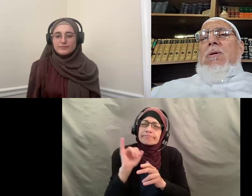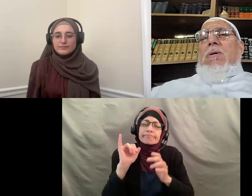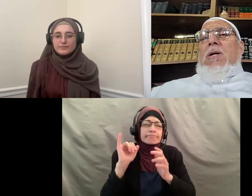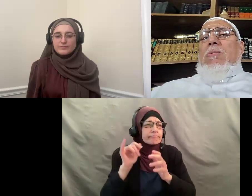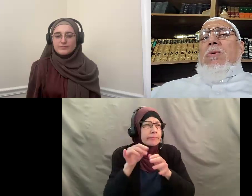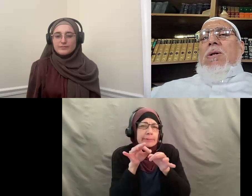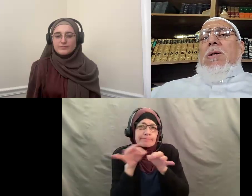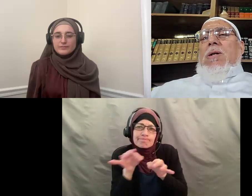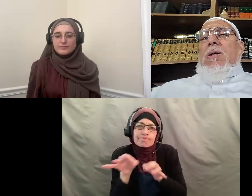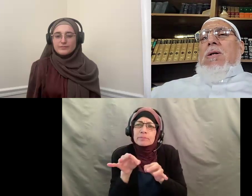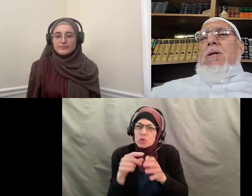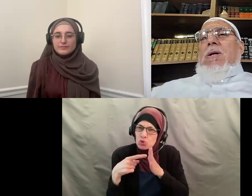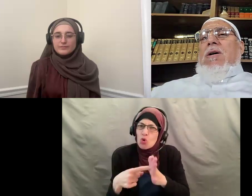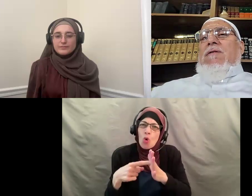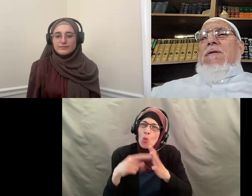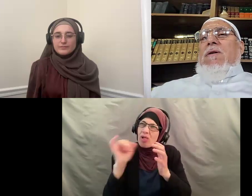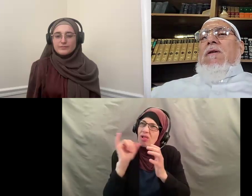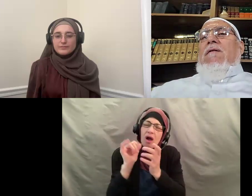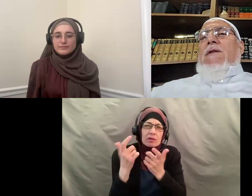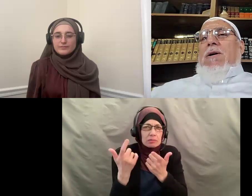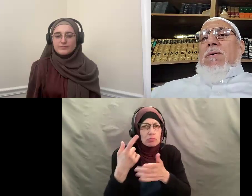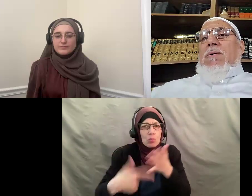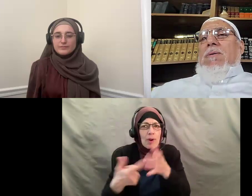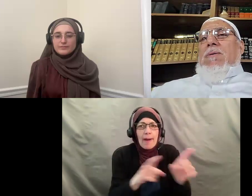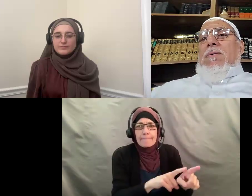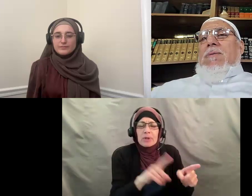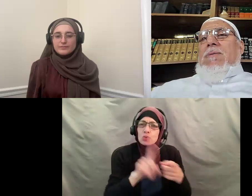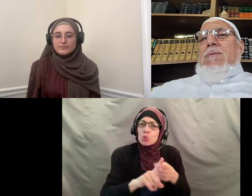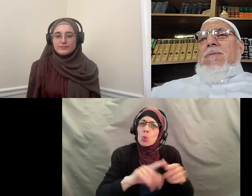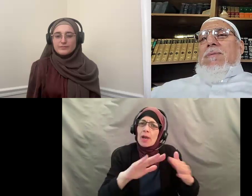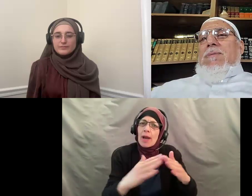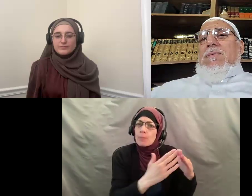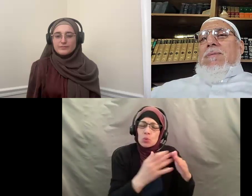about the community of Pharaoh,